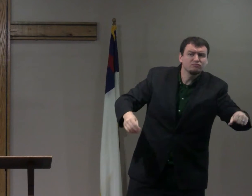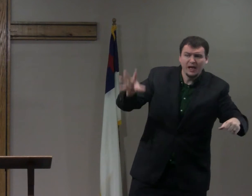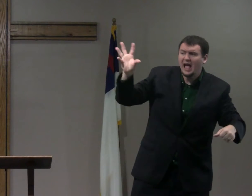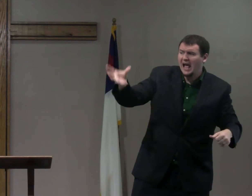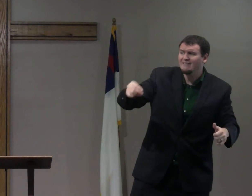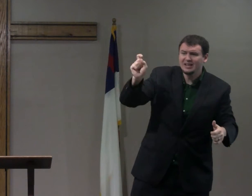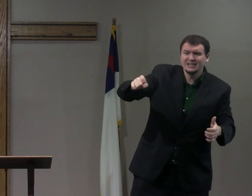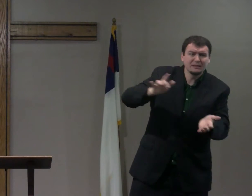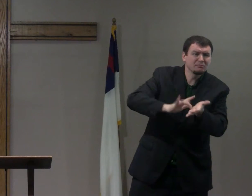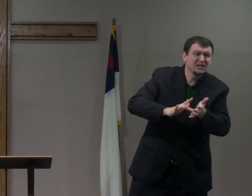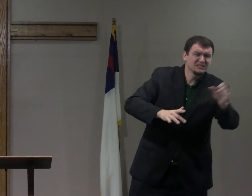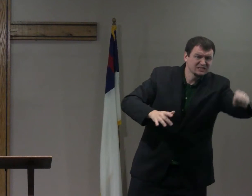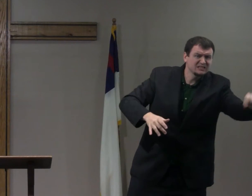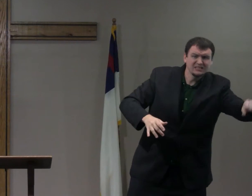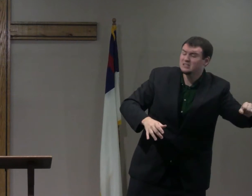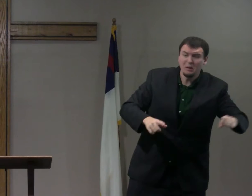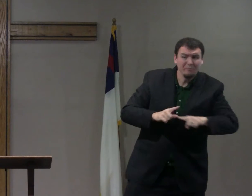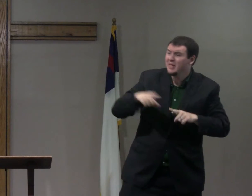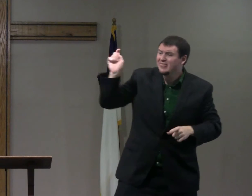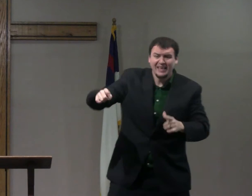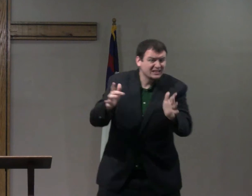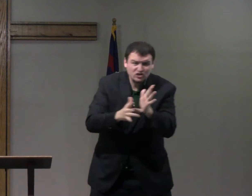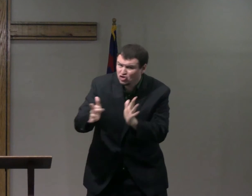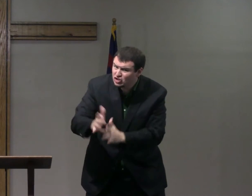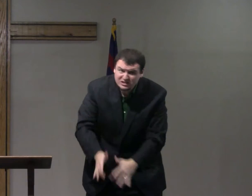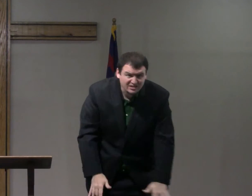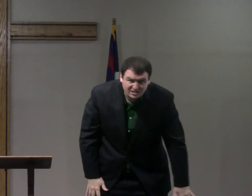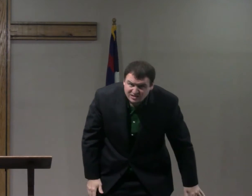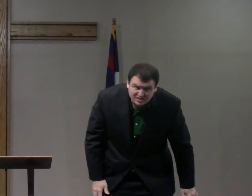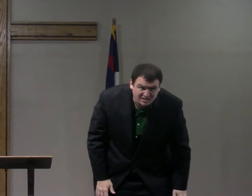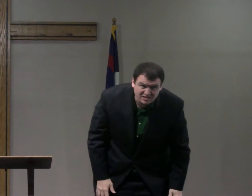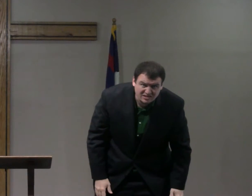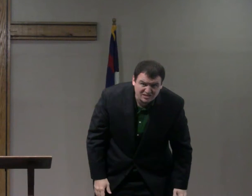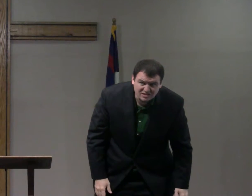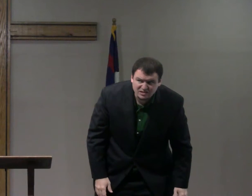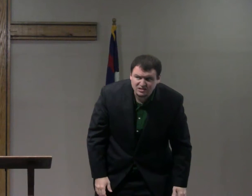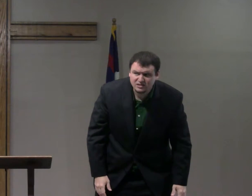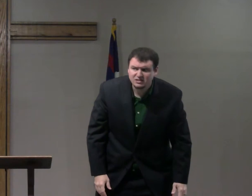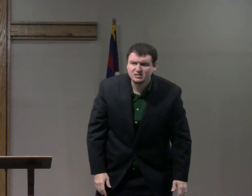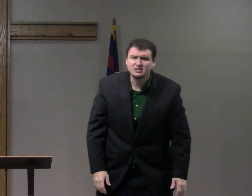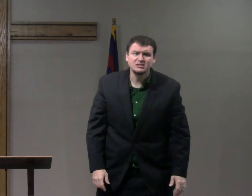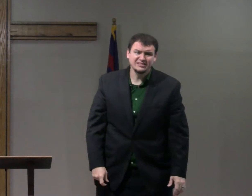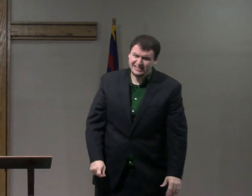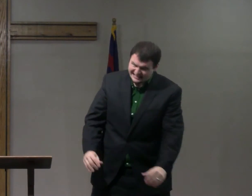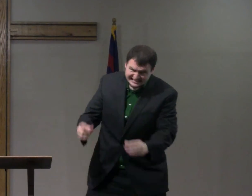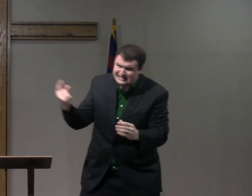They need medications in that. They need medication in Africa. Yeah, they do. But they need Jesus.